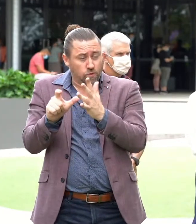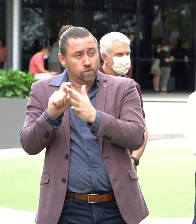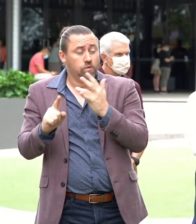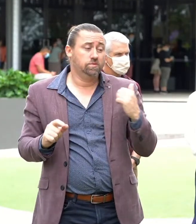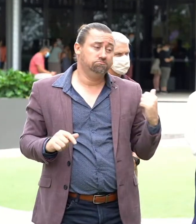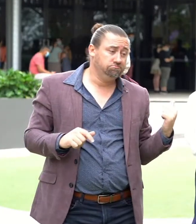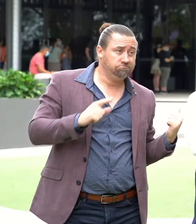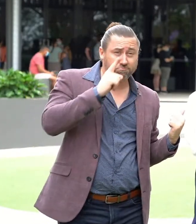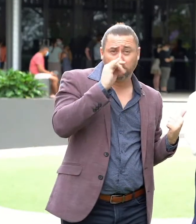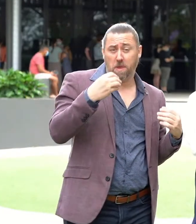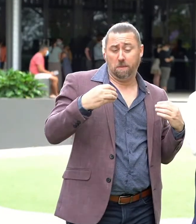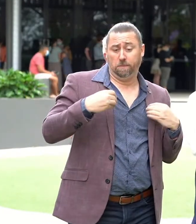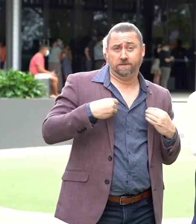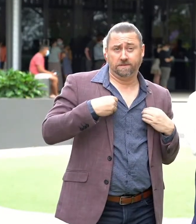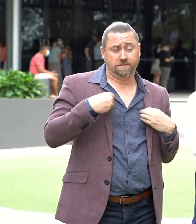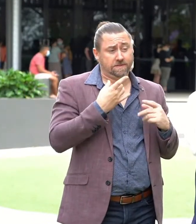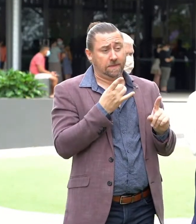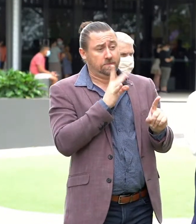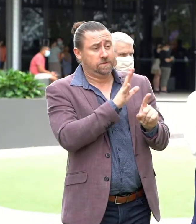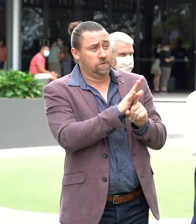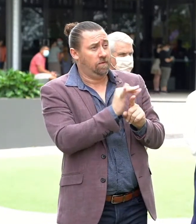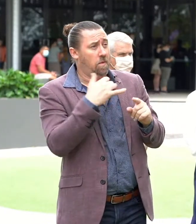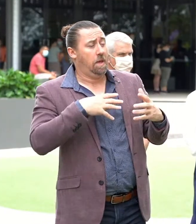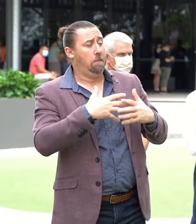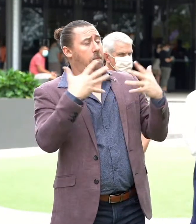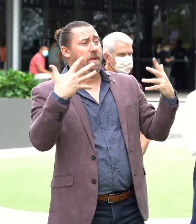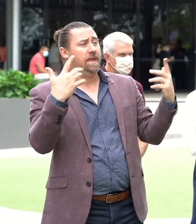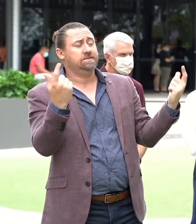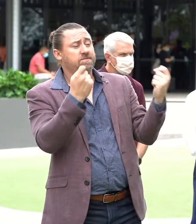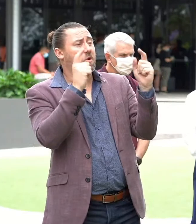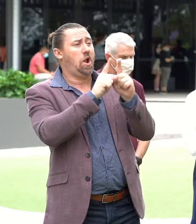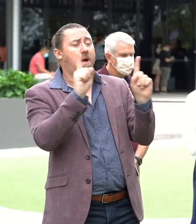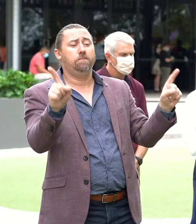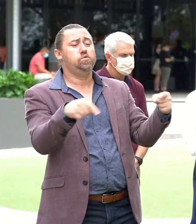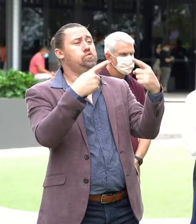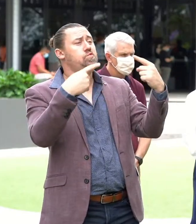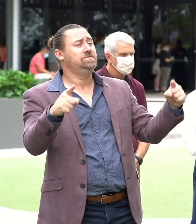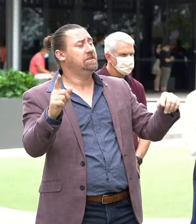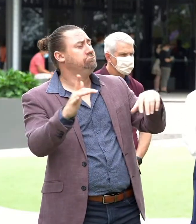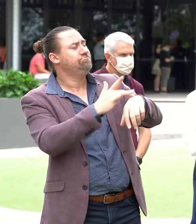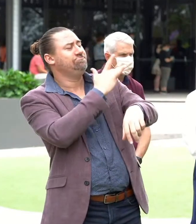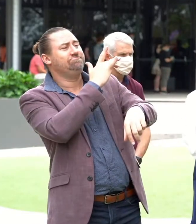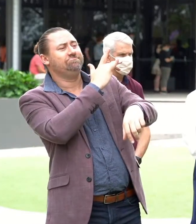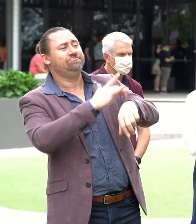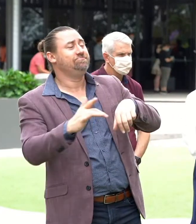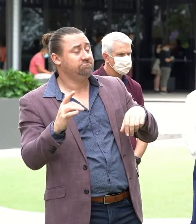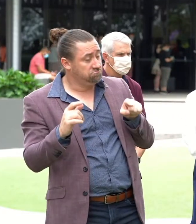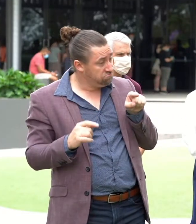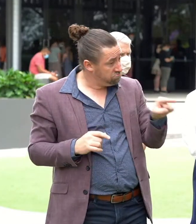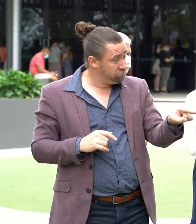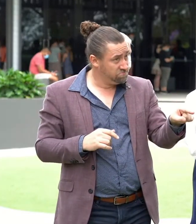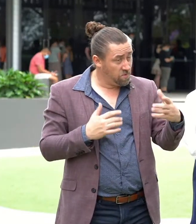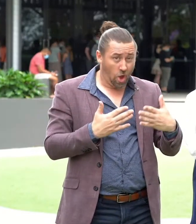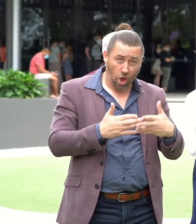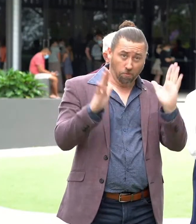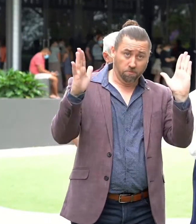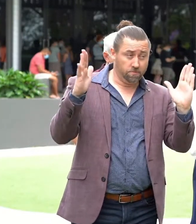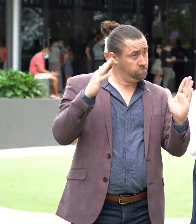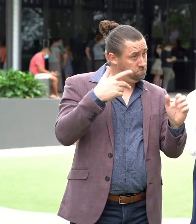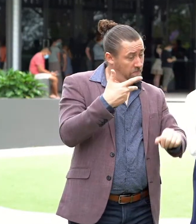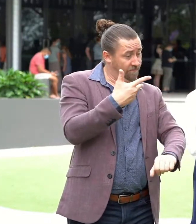with businesses who may hold a significant event, such as a music concert, where that event, if it is opened only